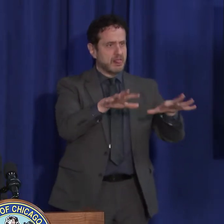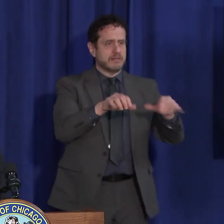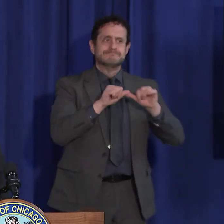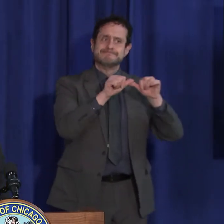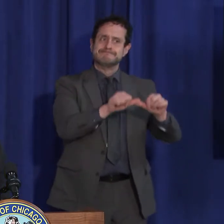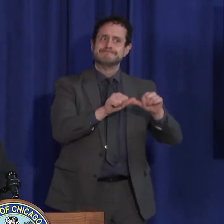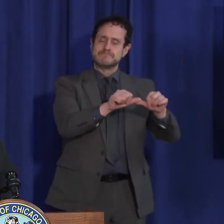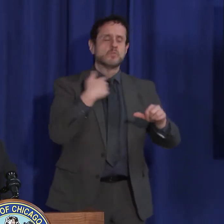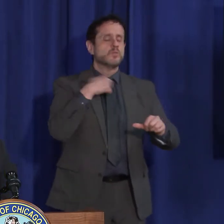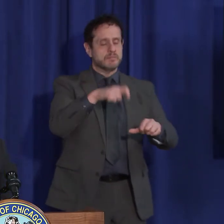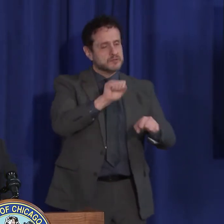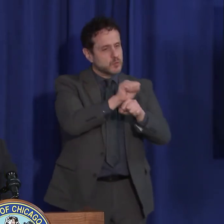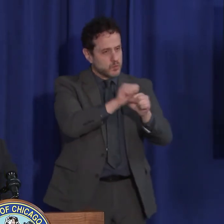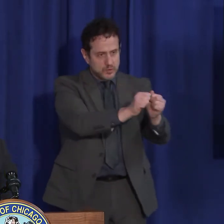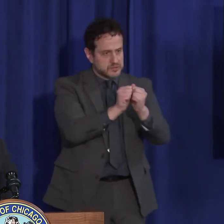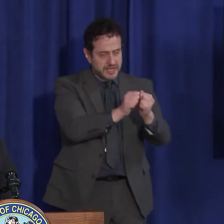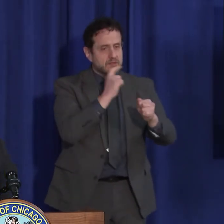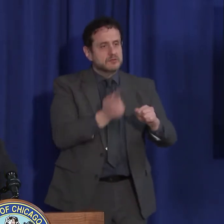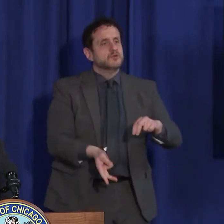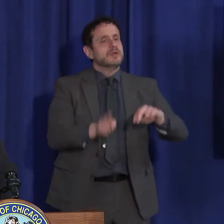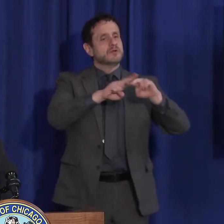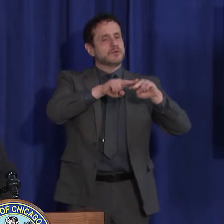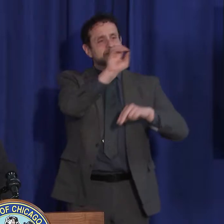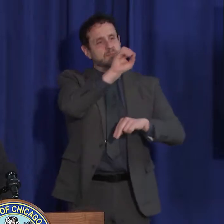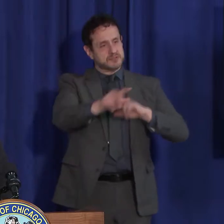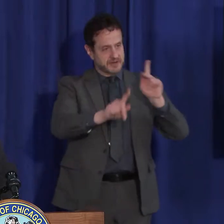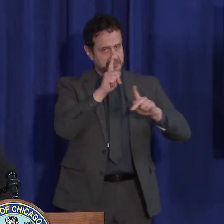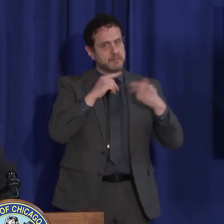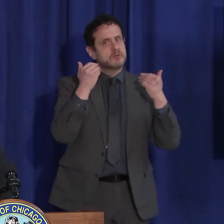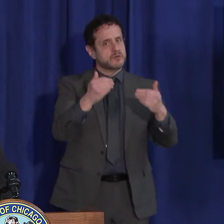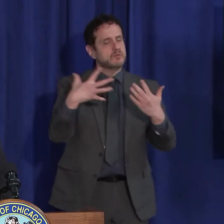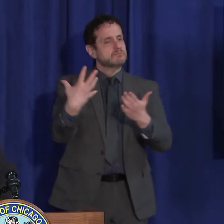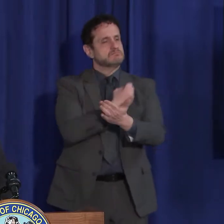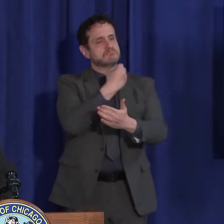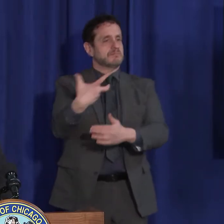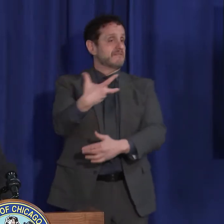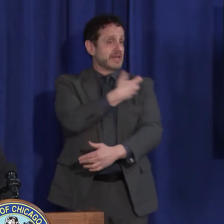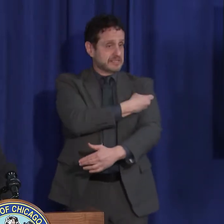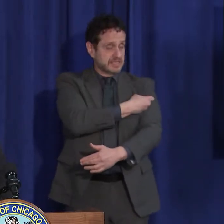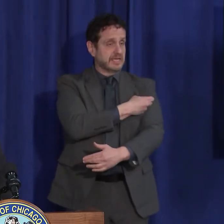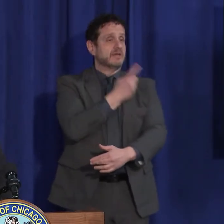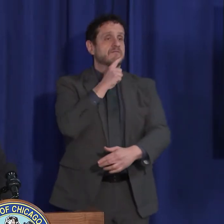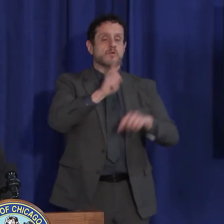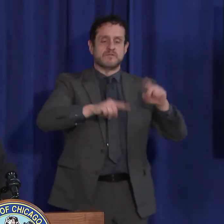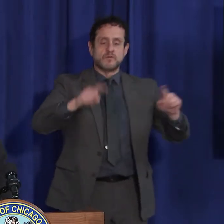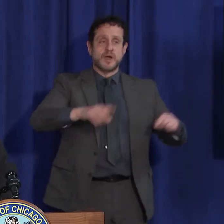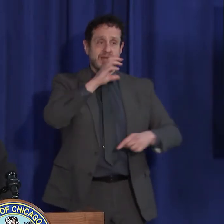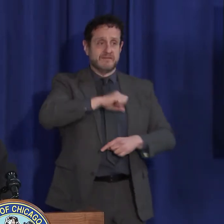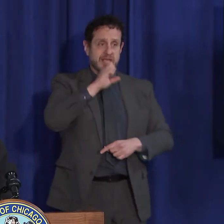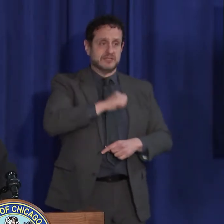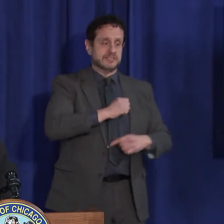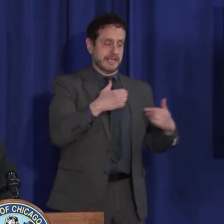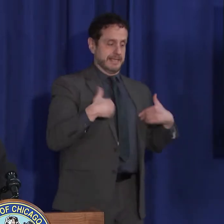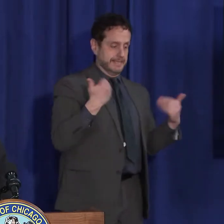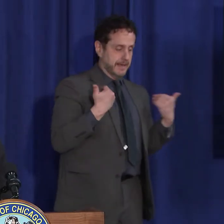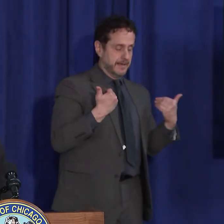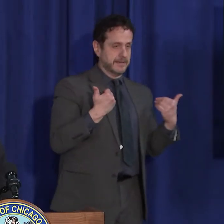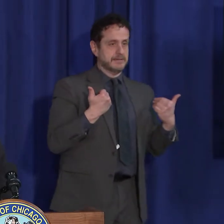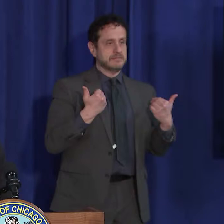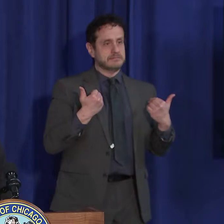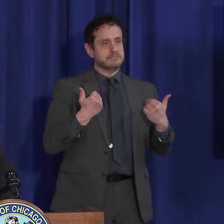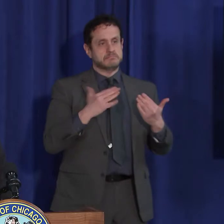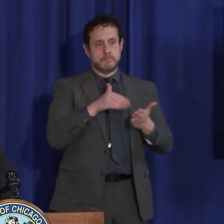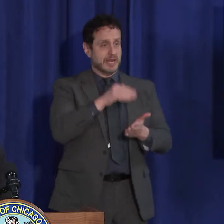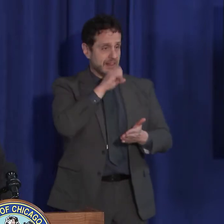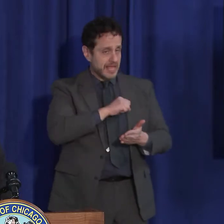work together to increase vaccination rates in every age category across every demographic. But in the